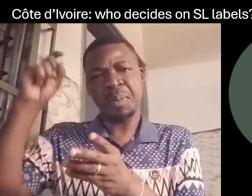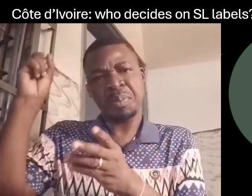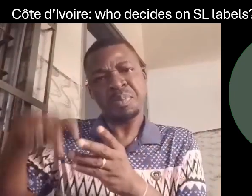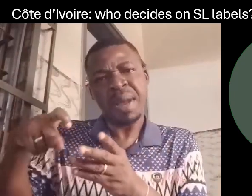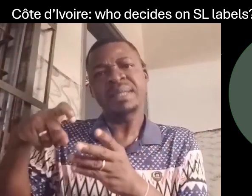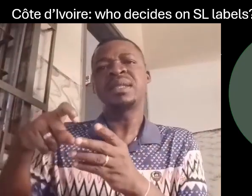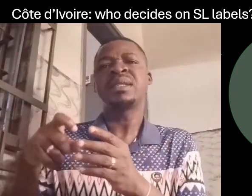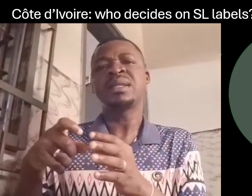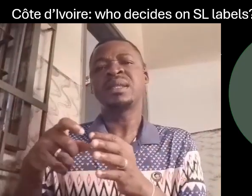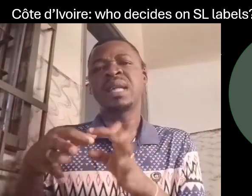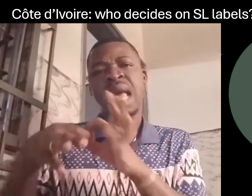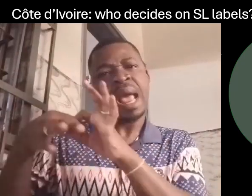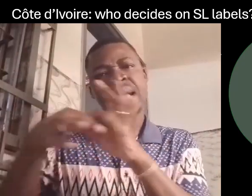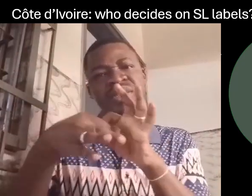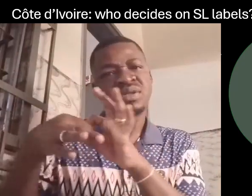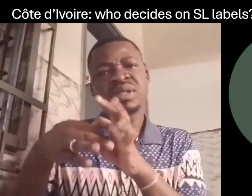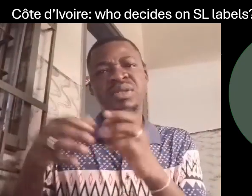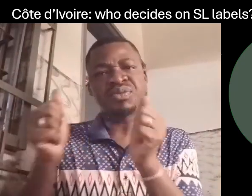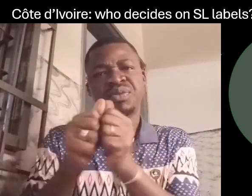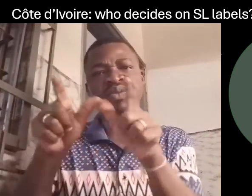that the deaf community should also